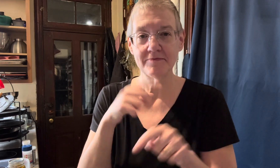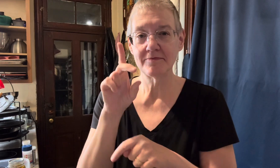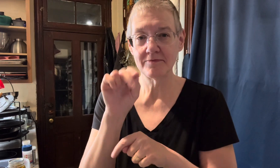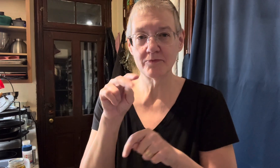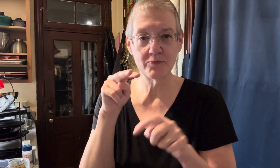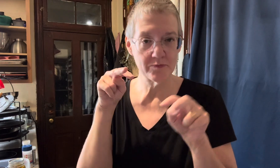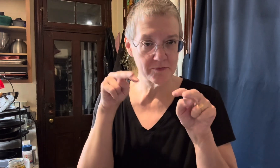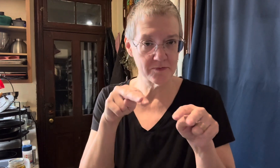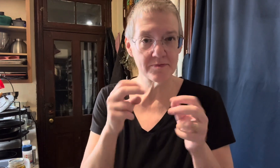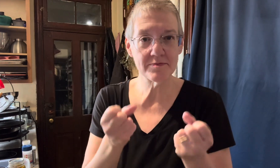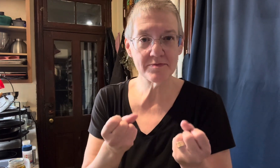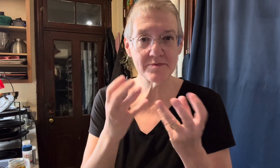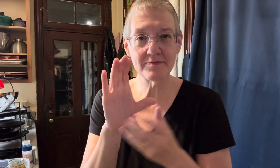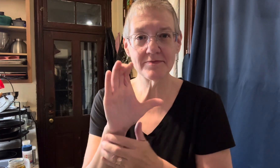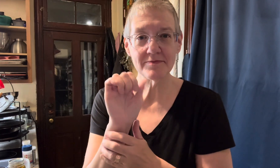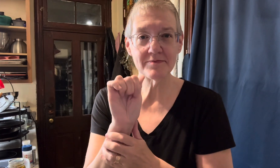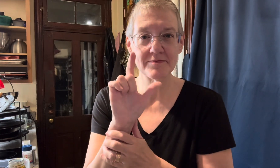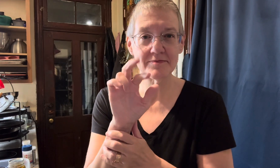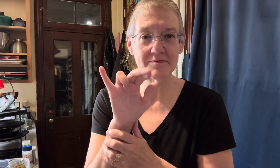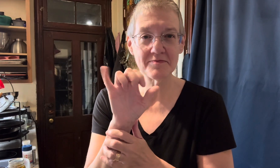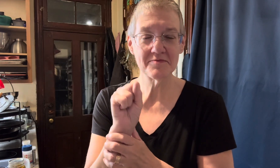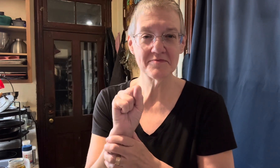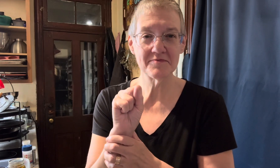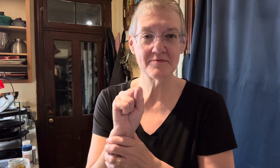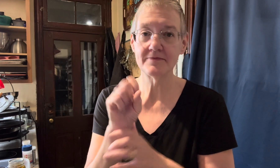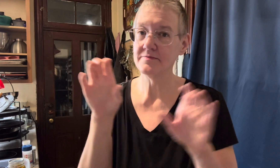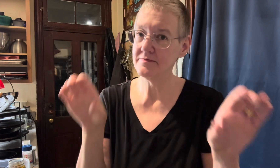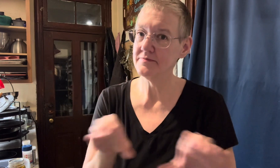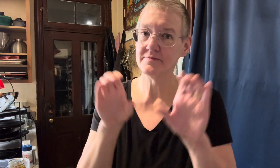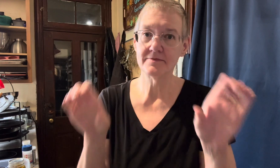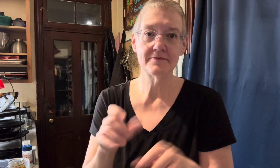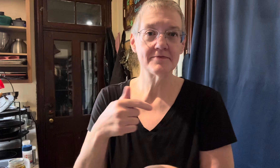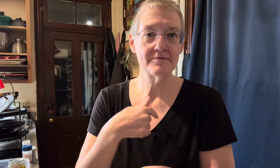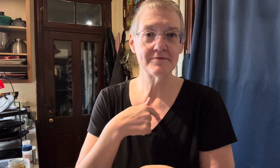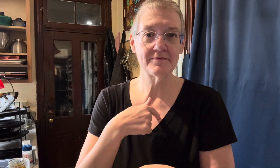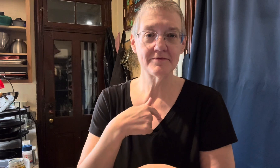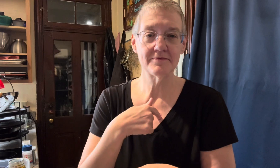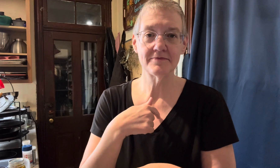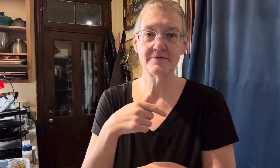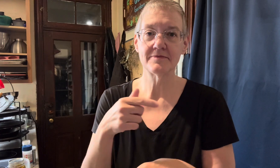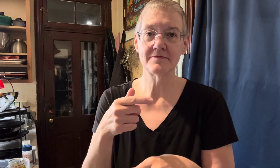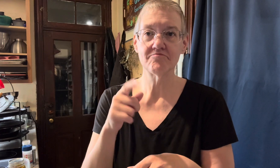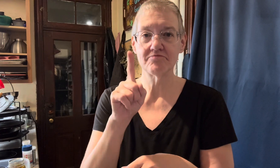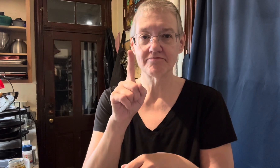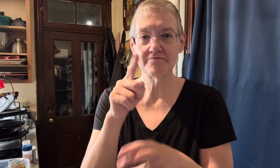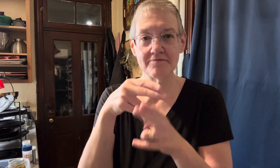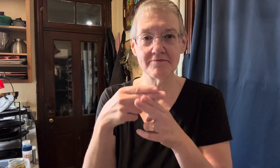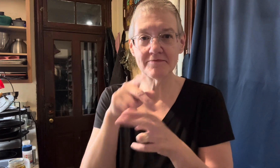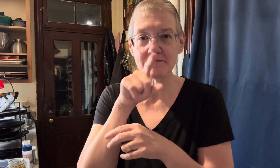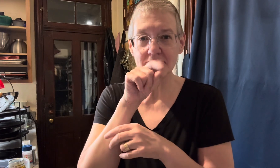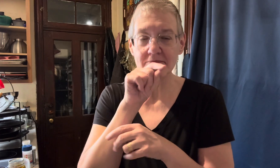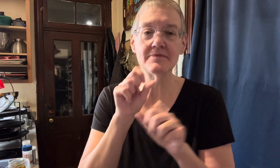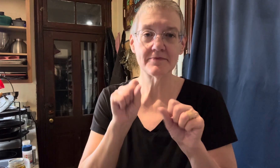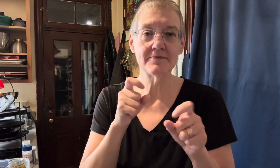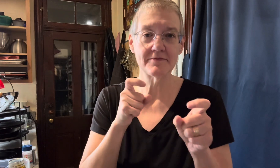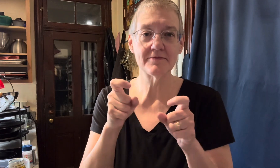So the meat doesn't have any carbs, but it does have calories, so I keep my eye on that. I can eat a pound a day because I'm very